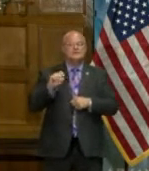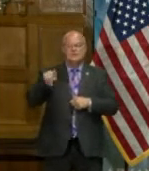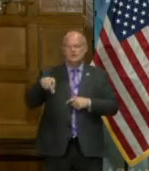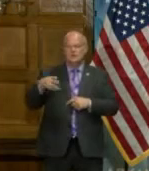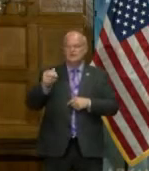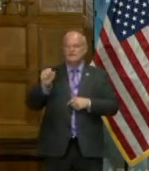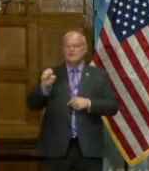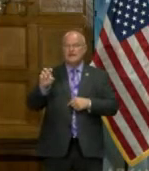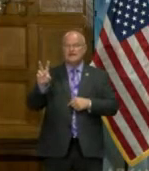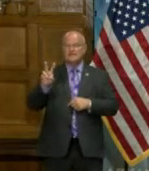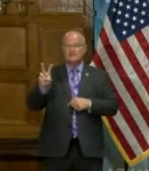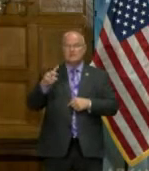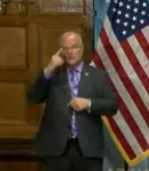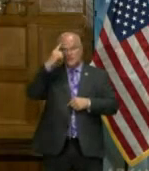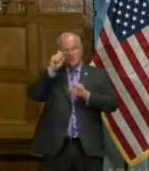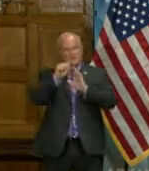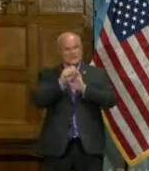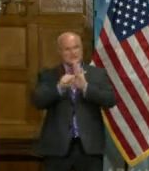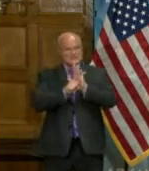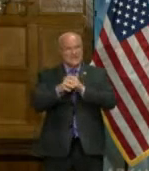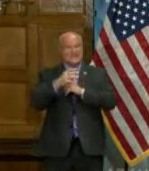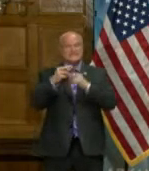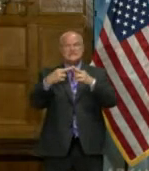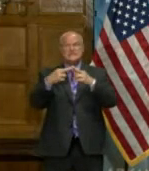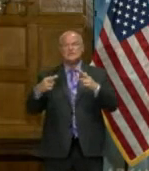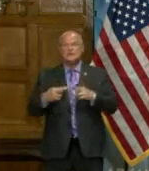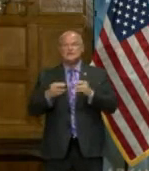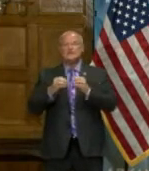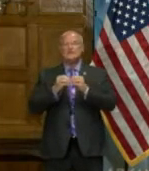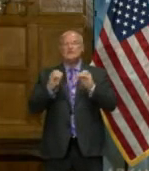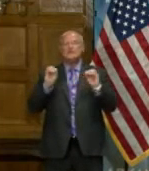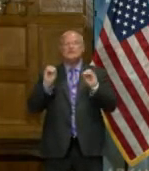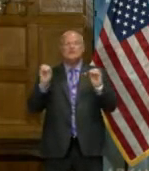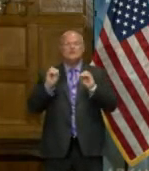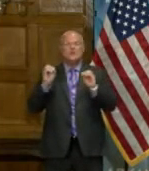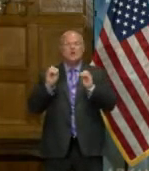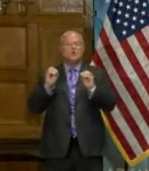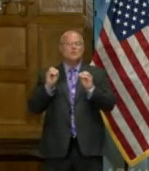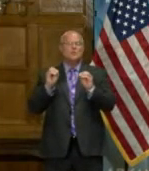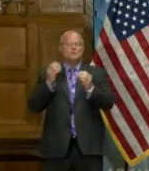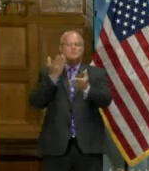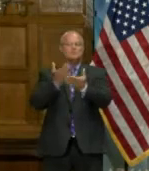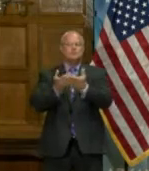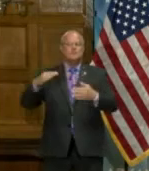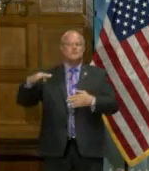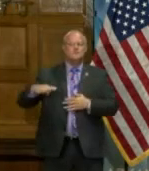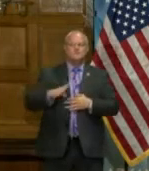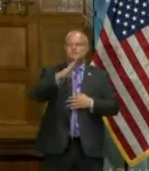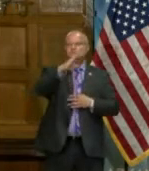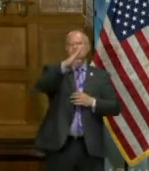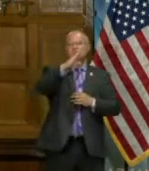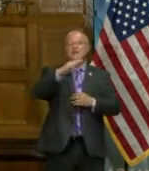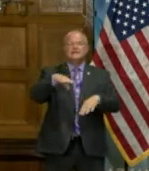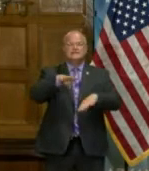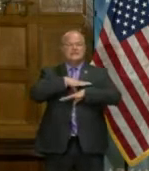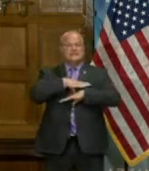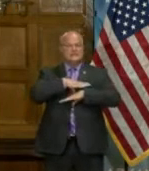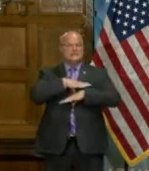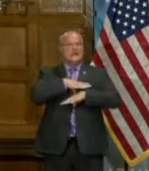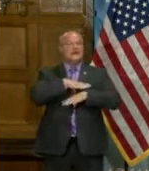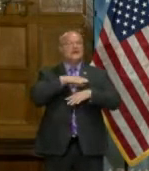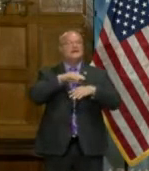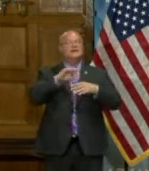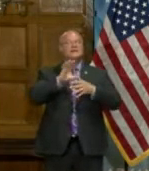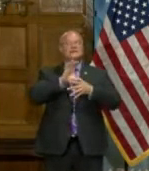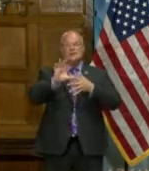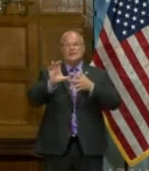phase 2 is for states and regions with no evidence of a rebound and that satisfy the gating criteria a